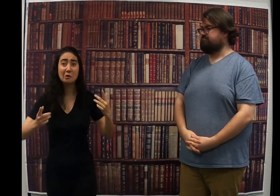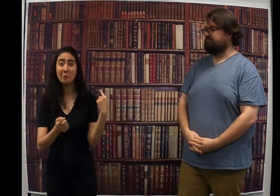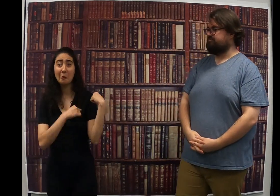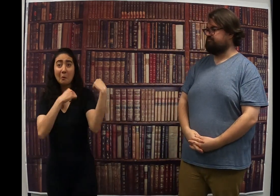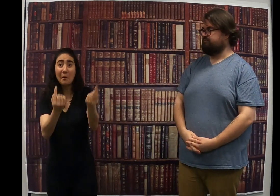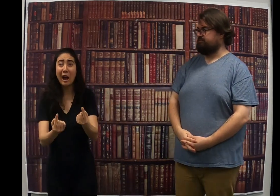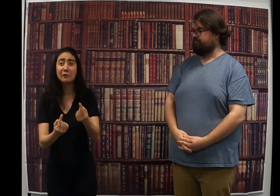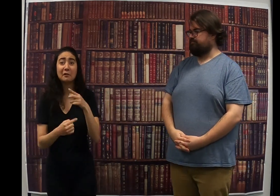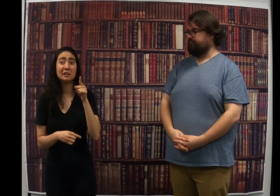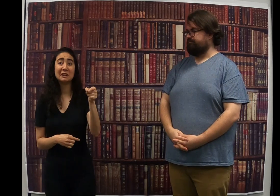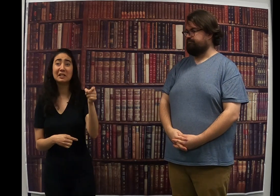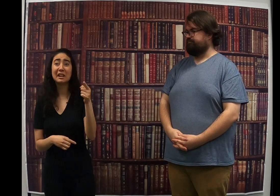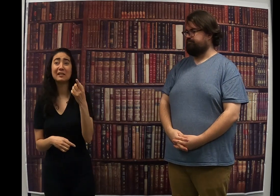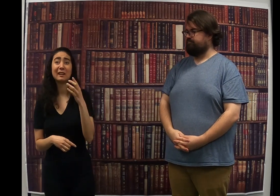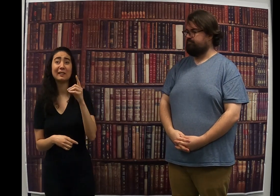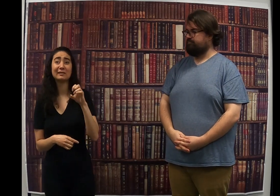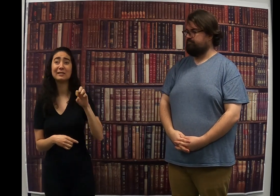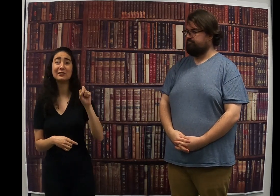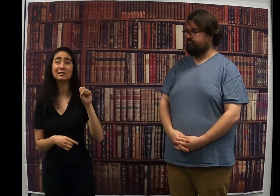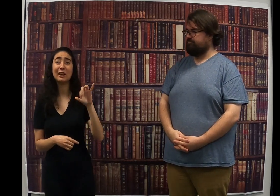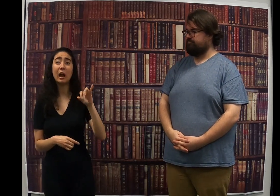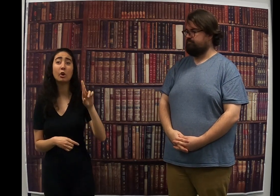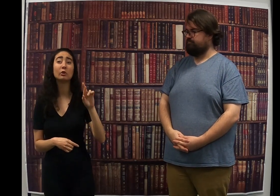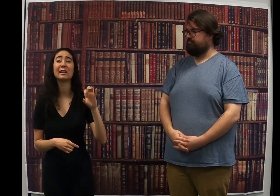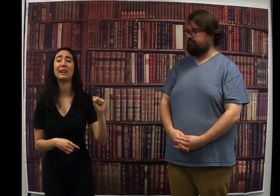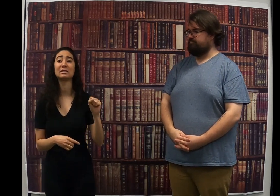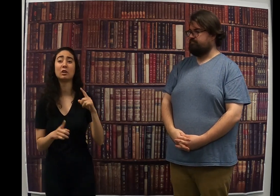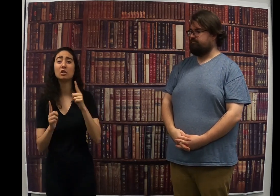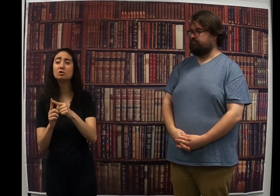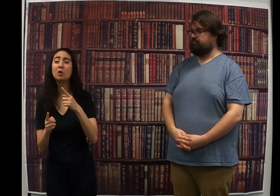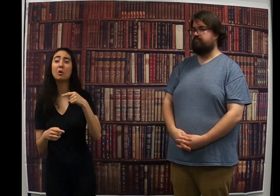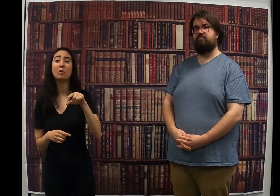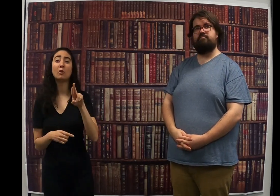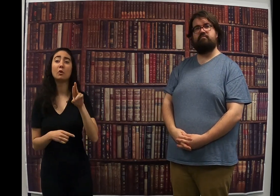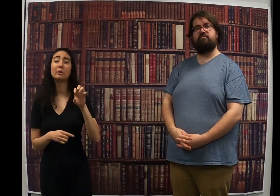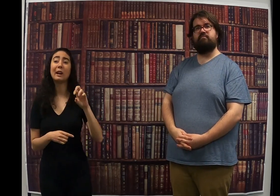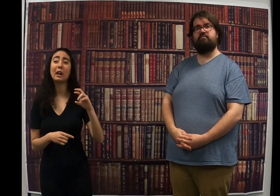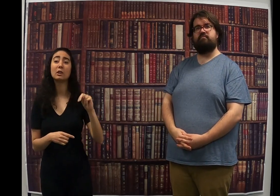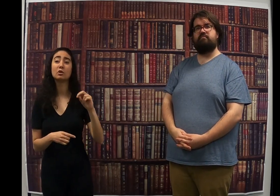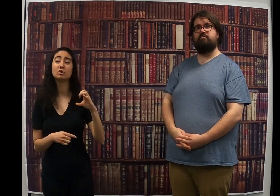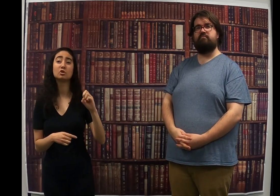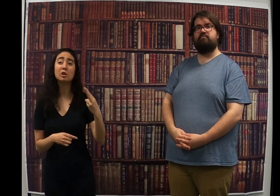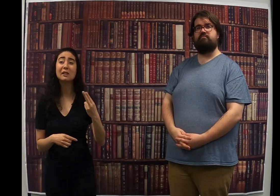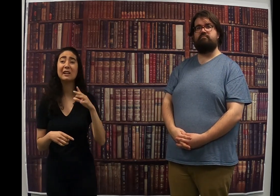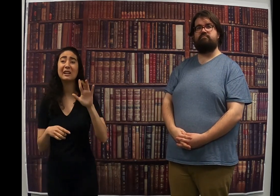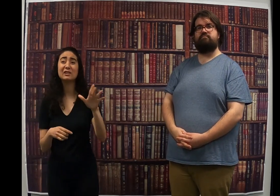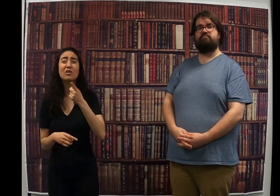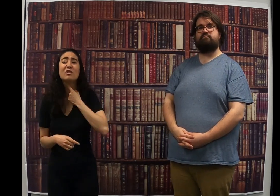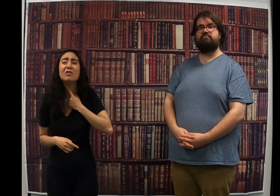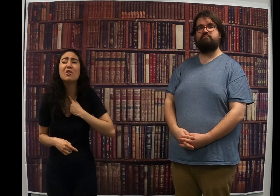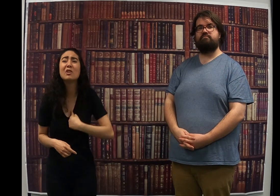fountain. Yet, while he desires to quench his thirst, a different thirst